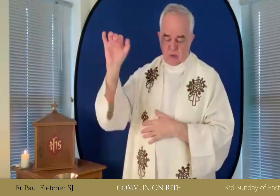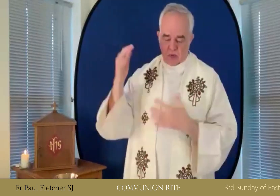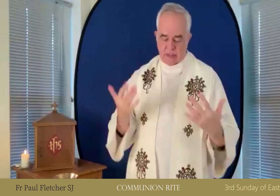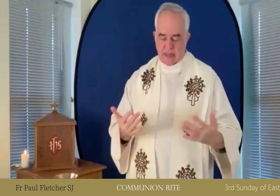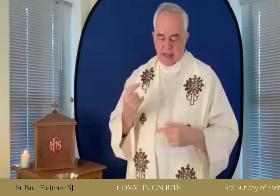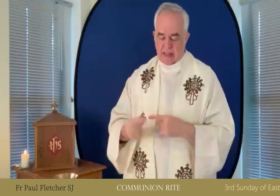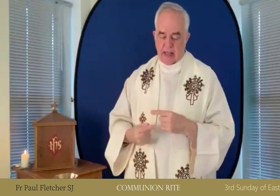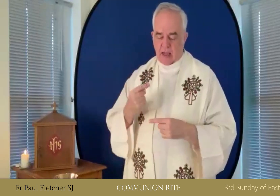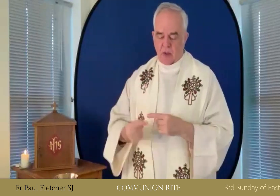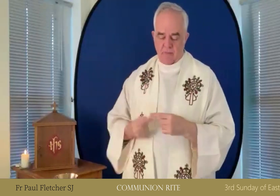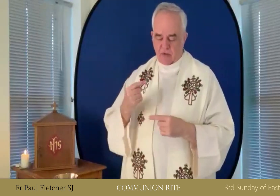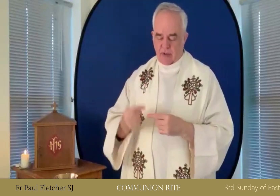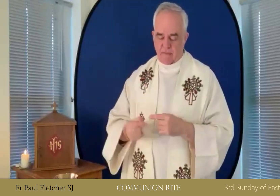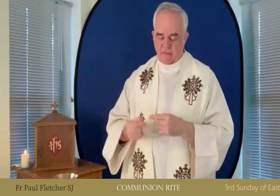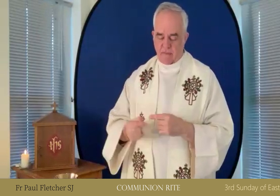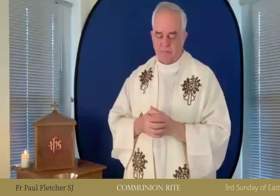yours, now and forever.